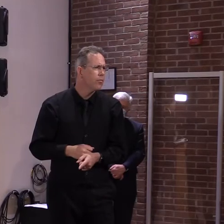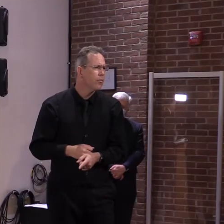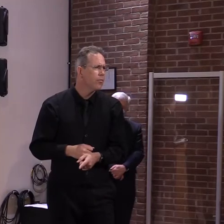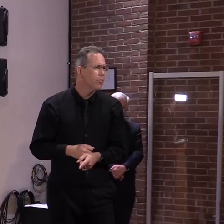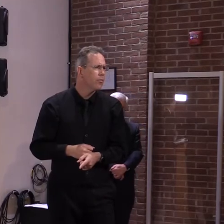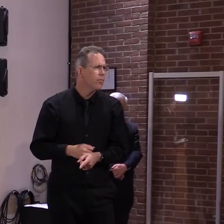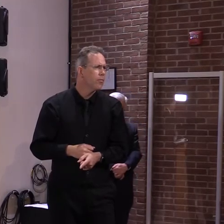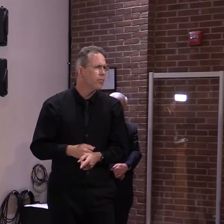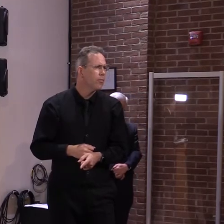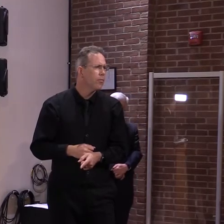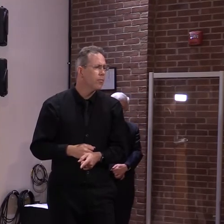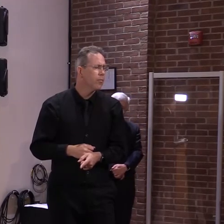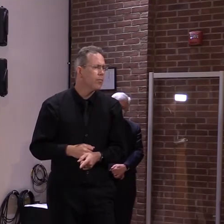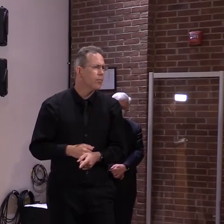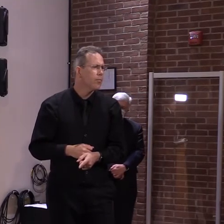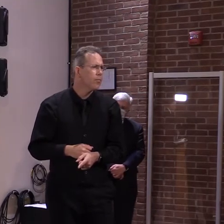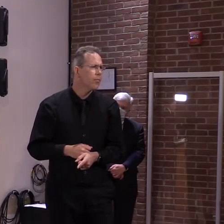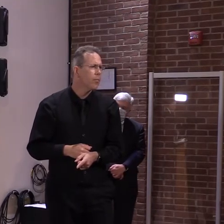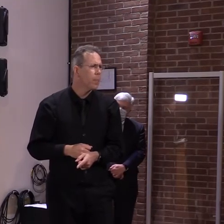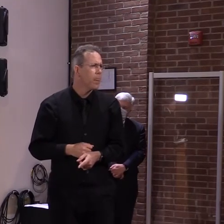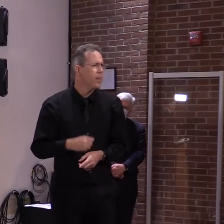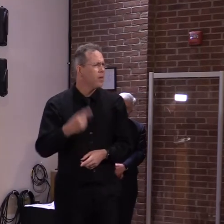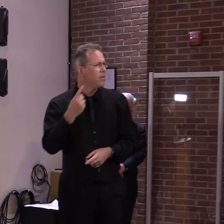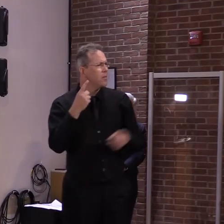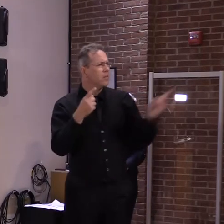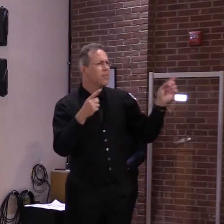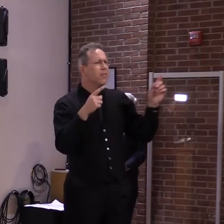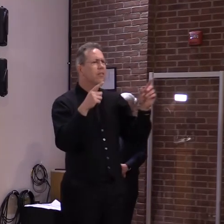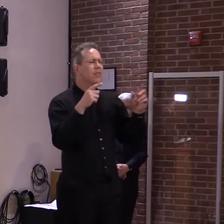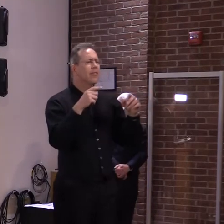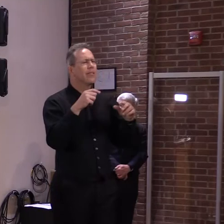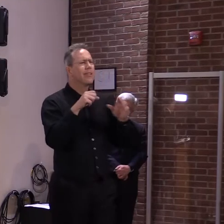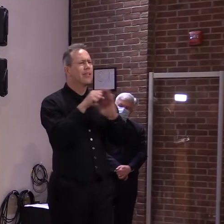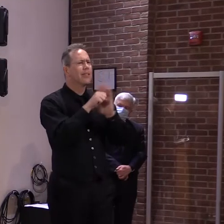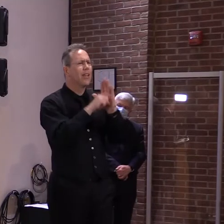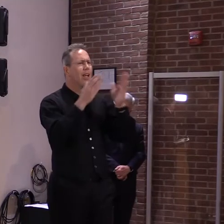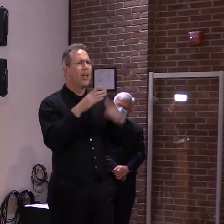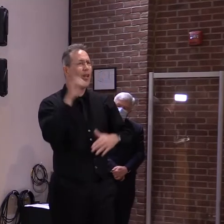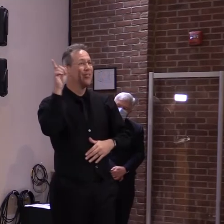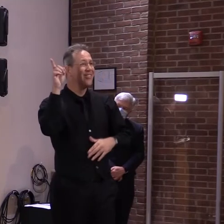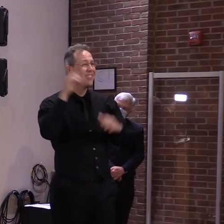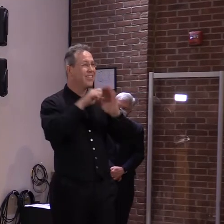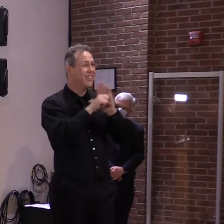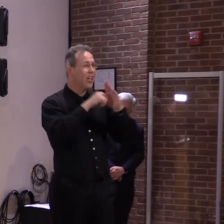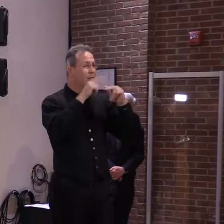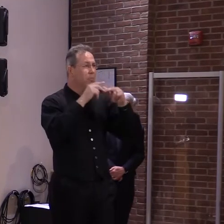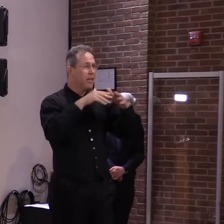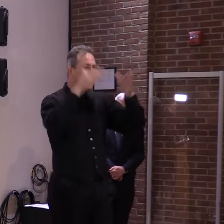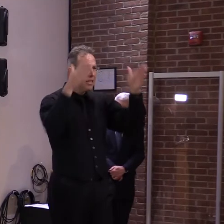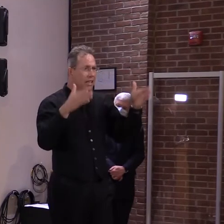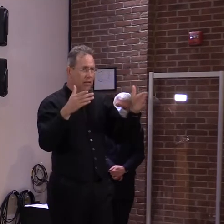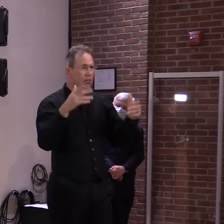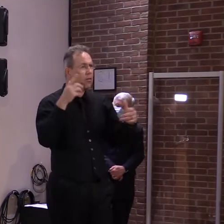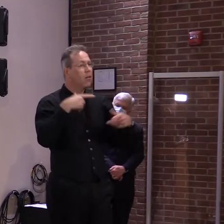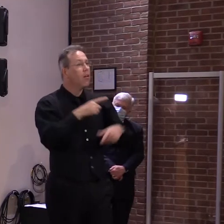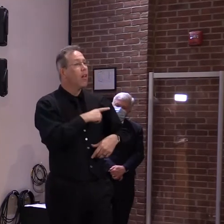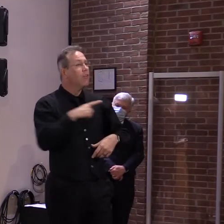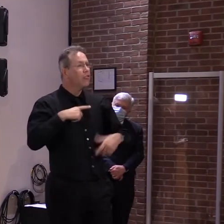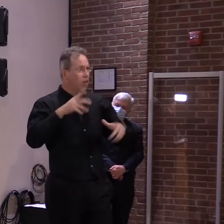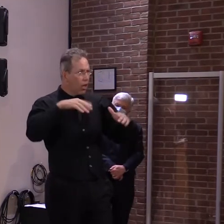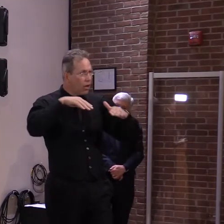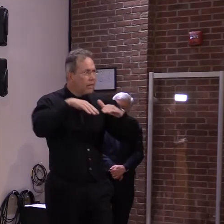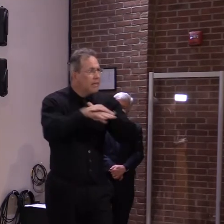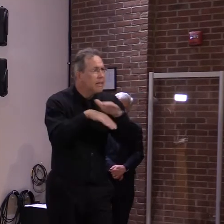eliminated, no lobbyists, no school trips, no bus tours, no more advocacy groups coming in